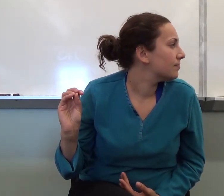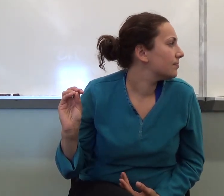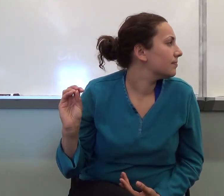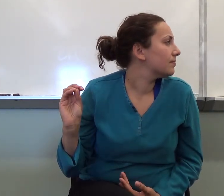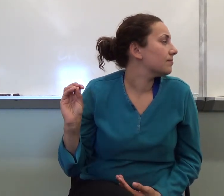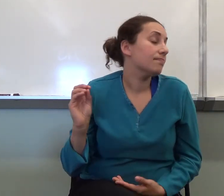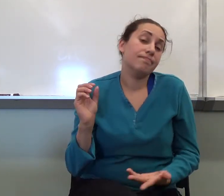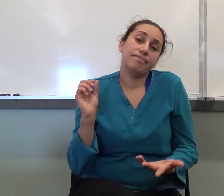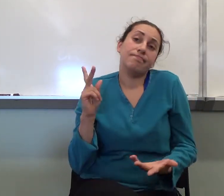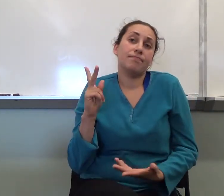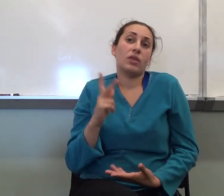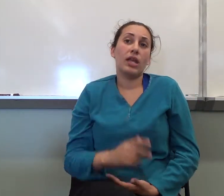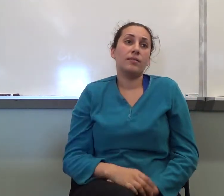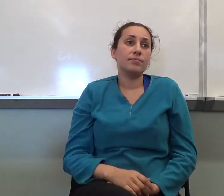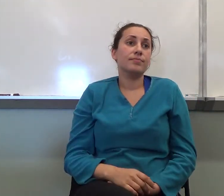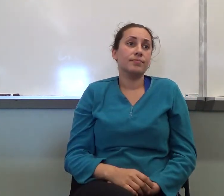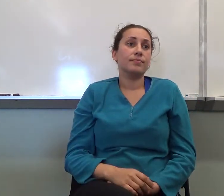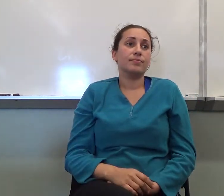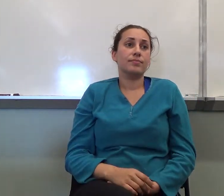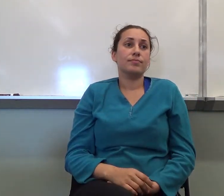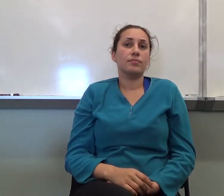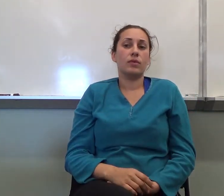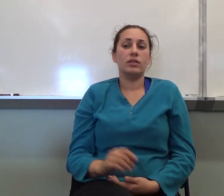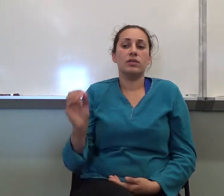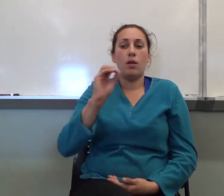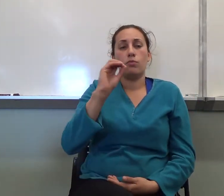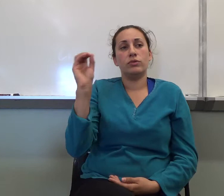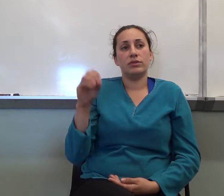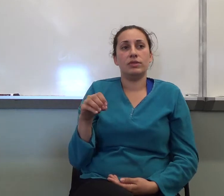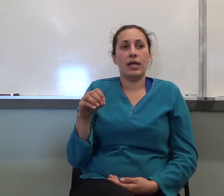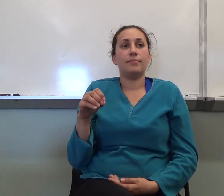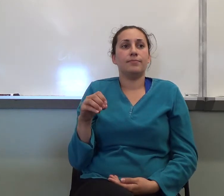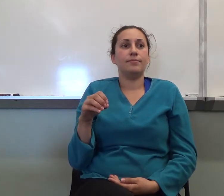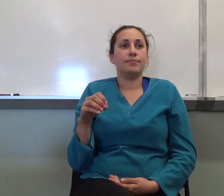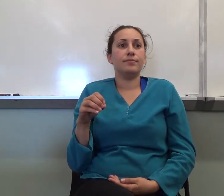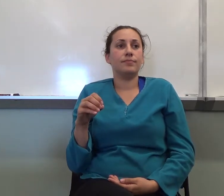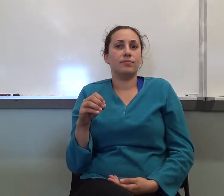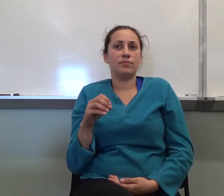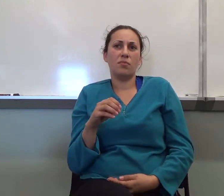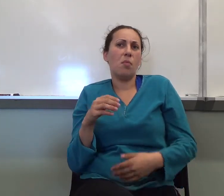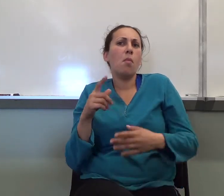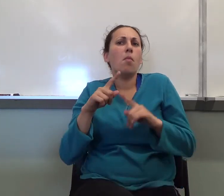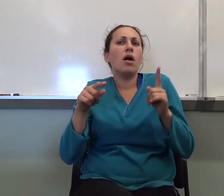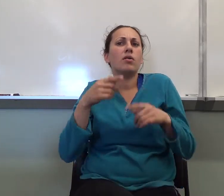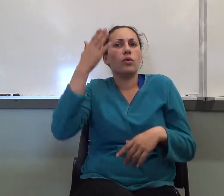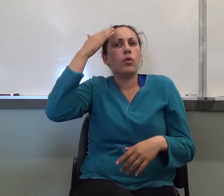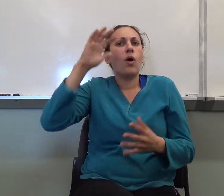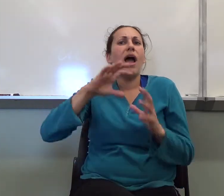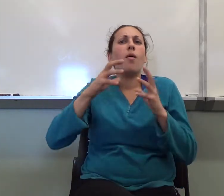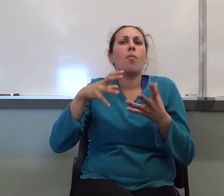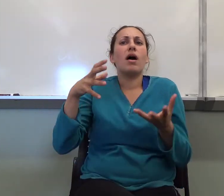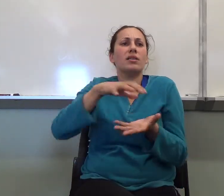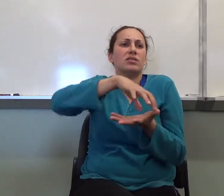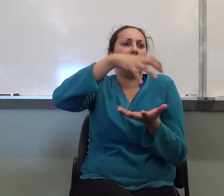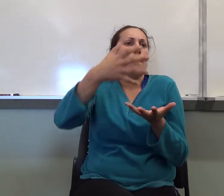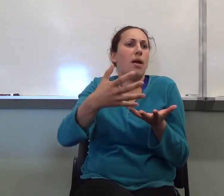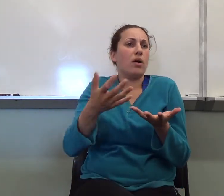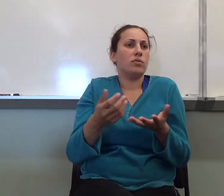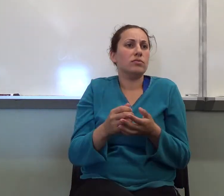Okay, so that's the percent proportion for a sentence that has an unknown quantity in it. It shows up as a letter in